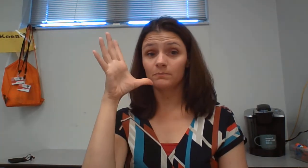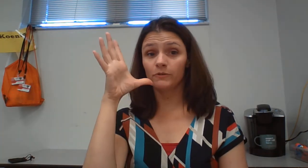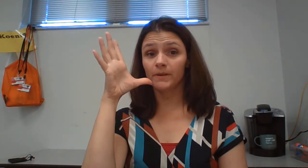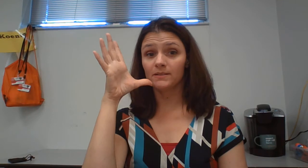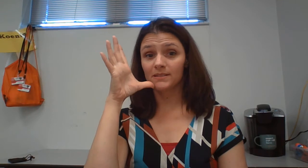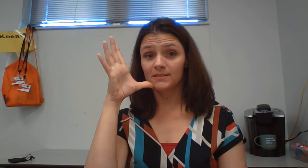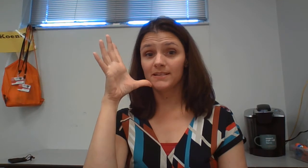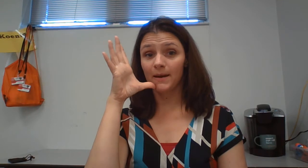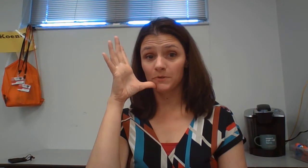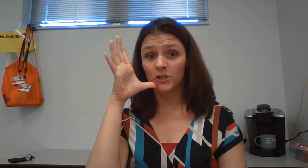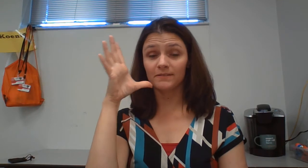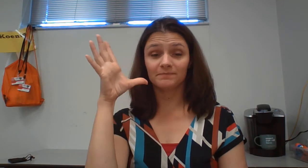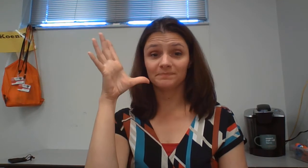movement, tap chin.